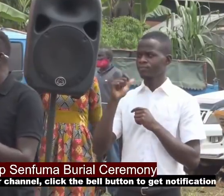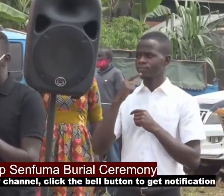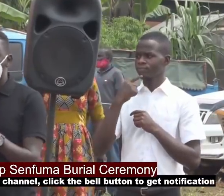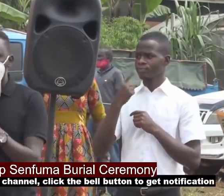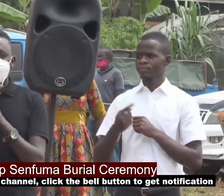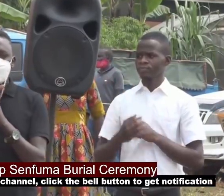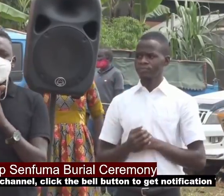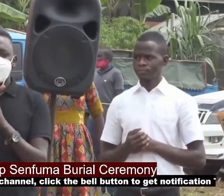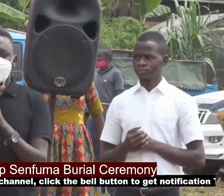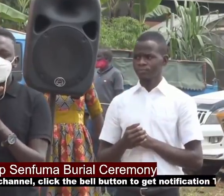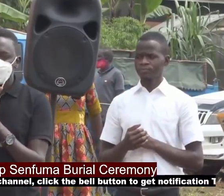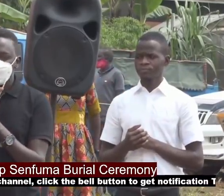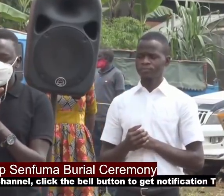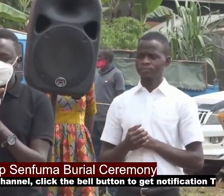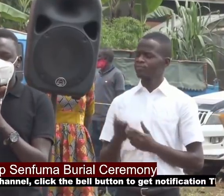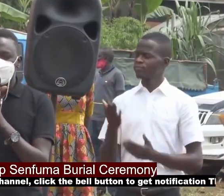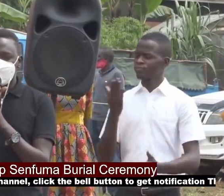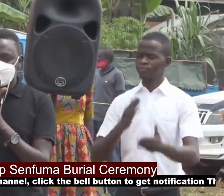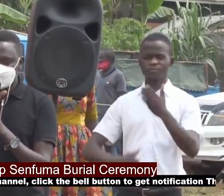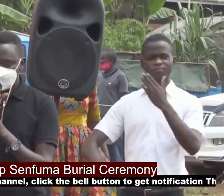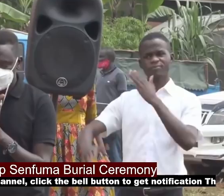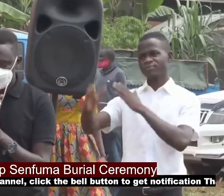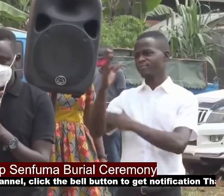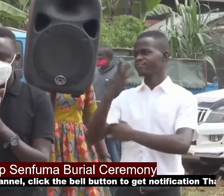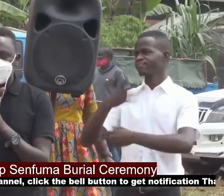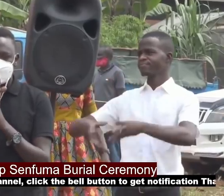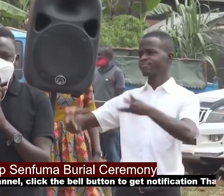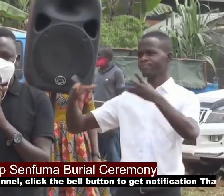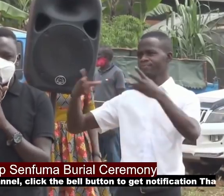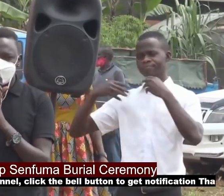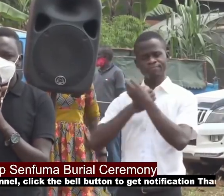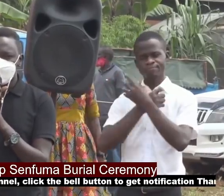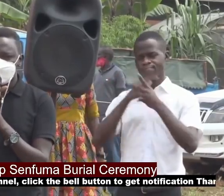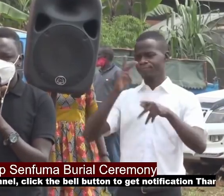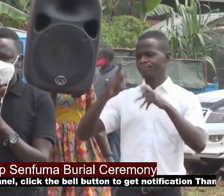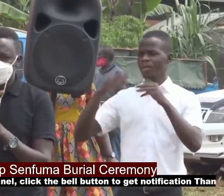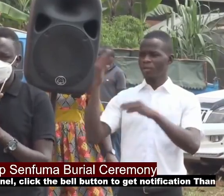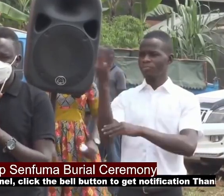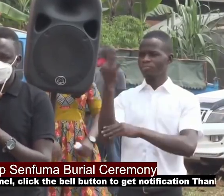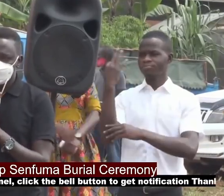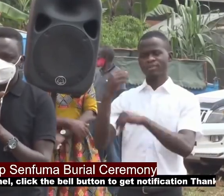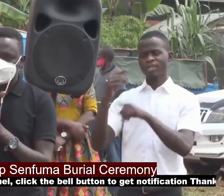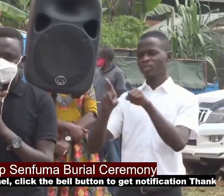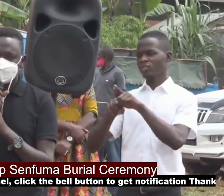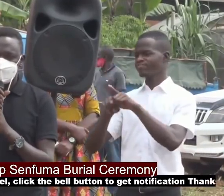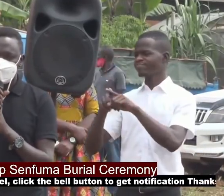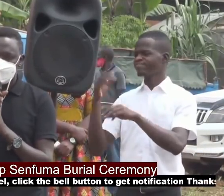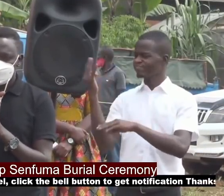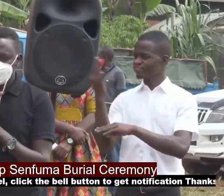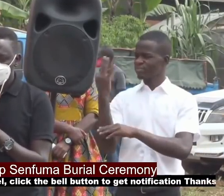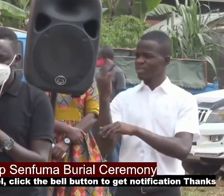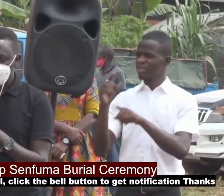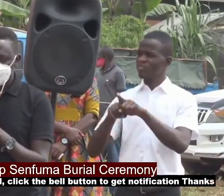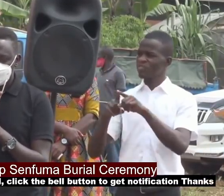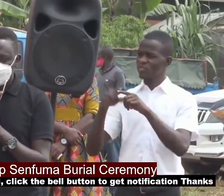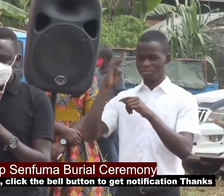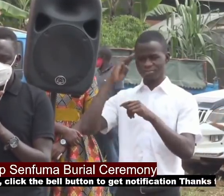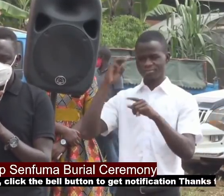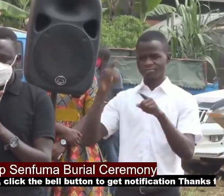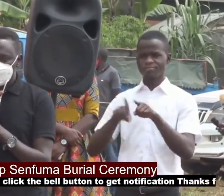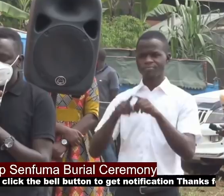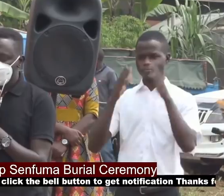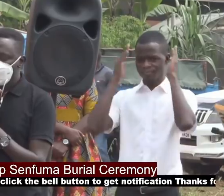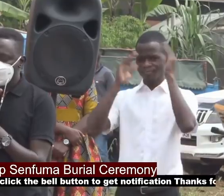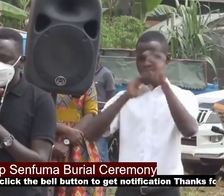said. Katonda tuweyo abantu ababulira enjiri ngeya Pastor Senfuma bangi. May God give us other many people who preach